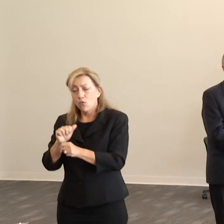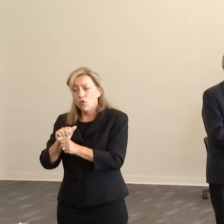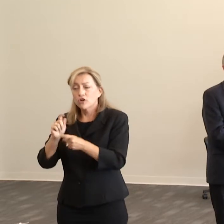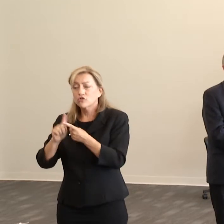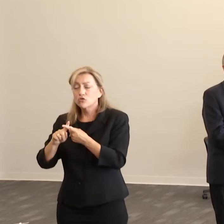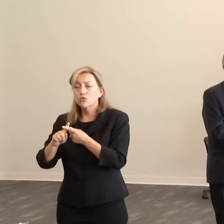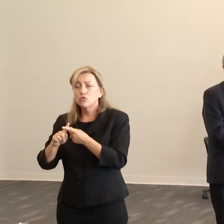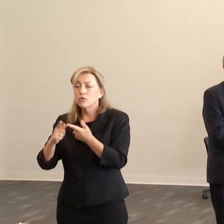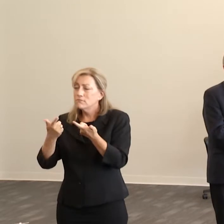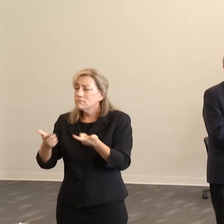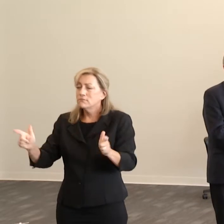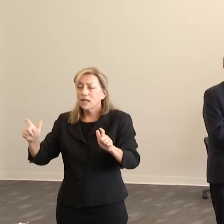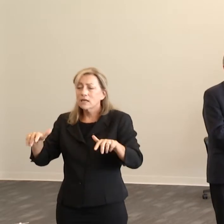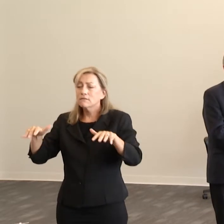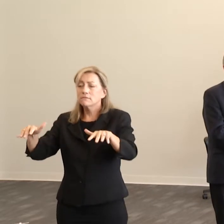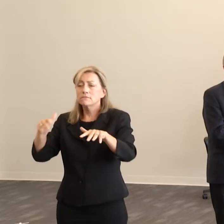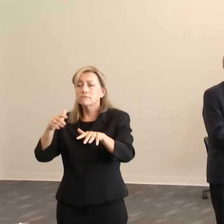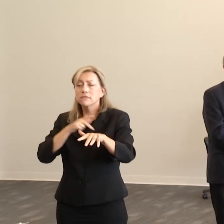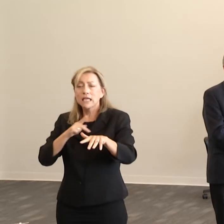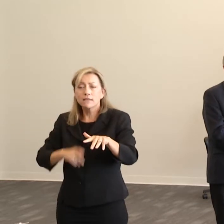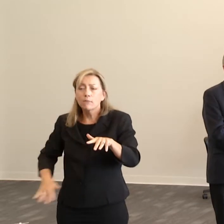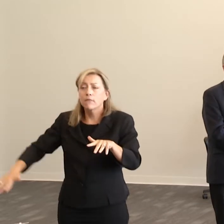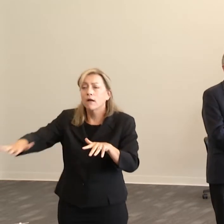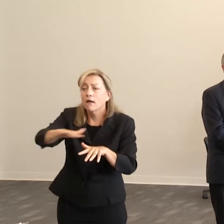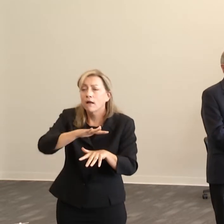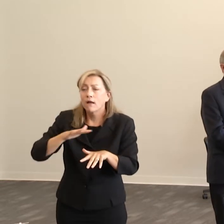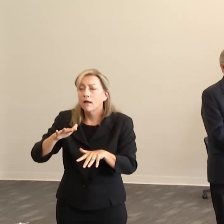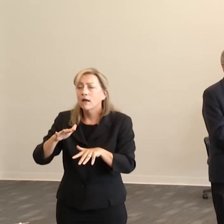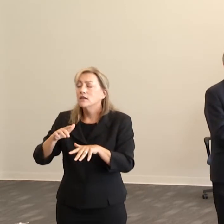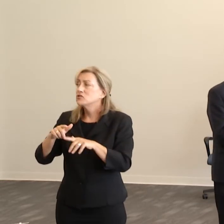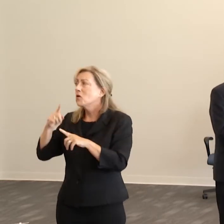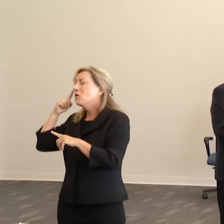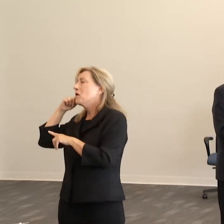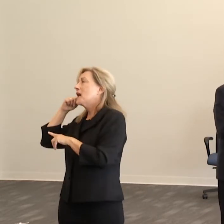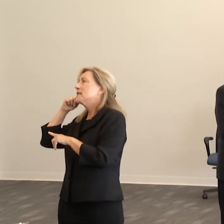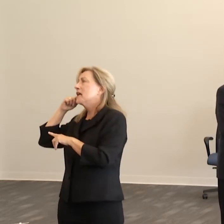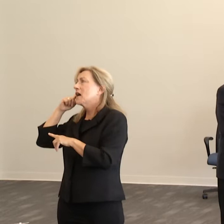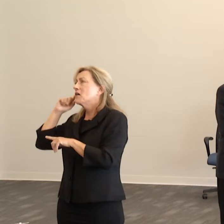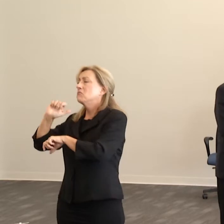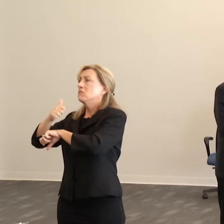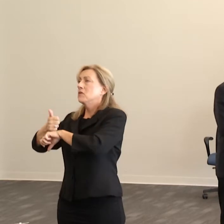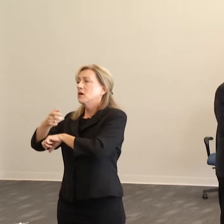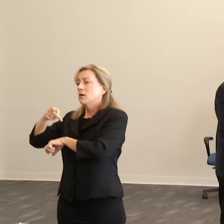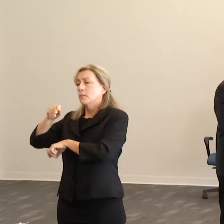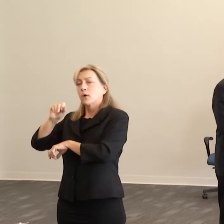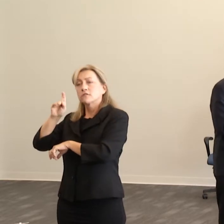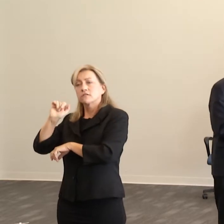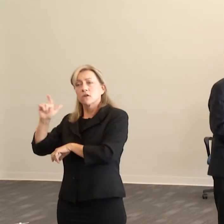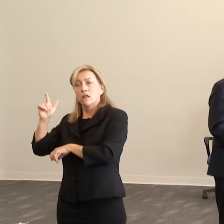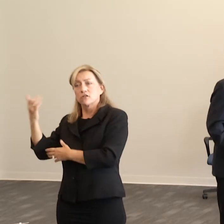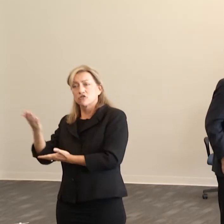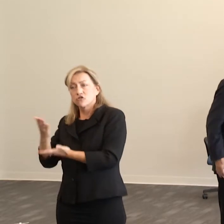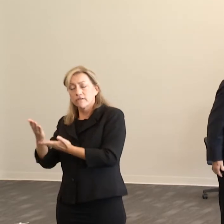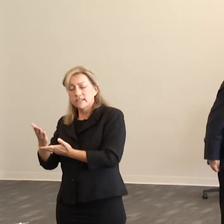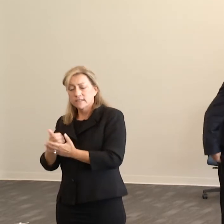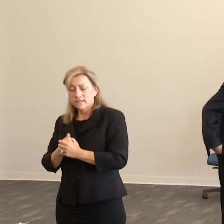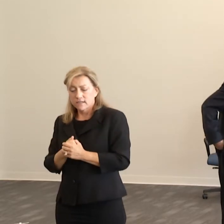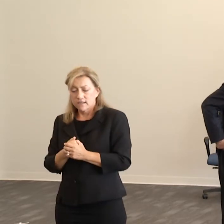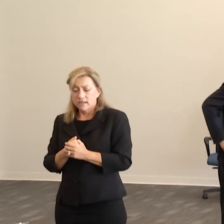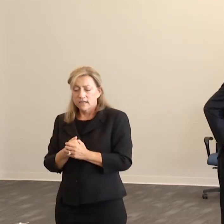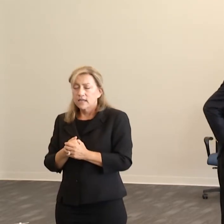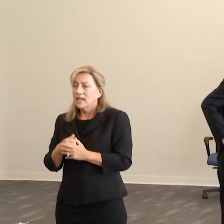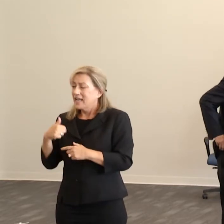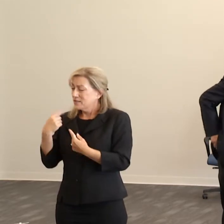time, the idea of a postal service as being a single